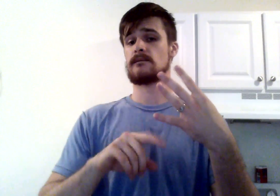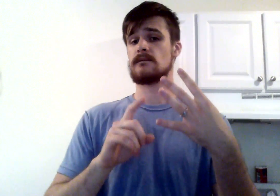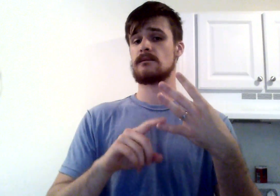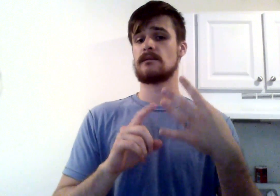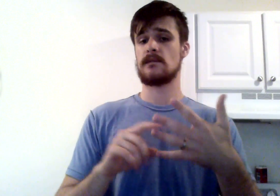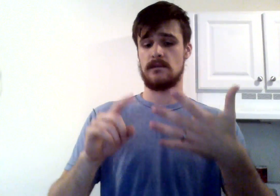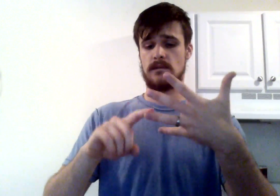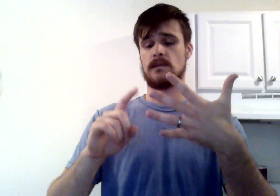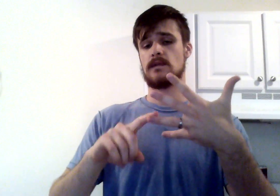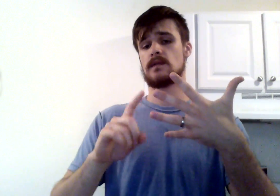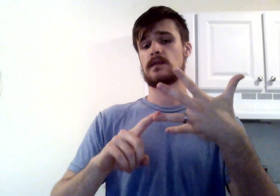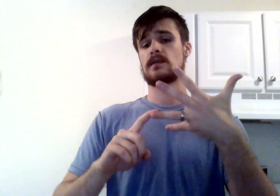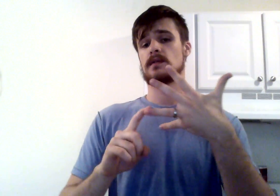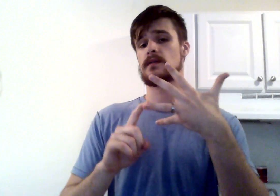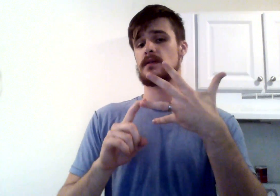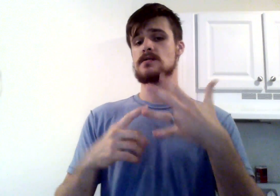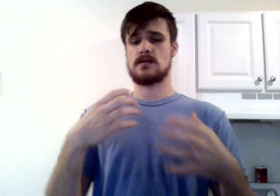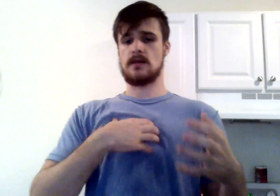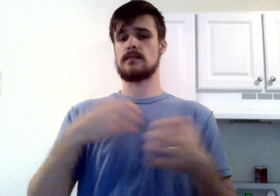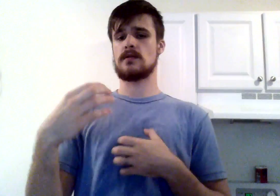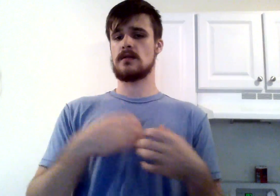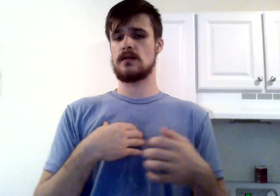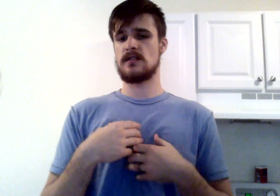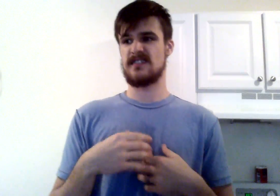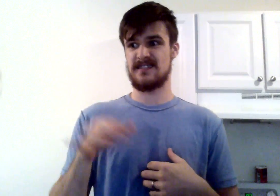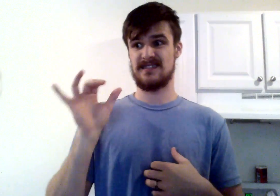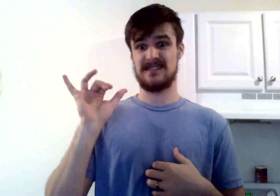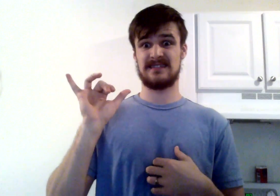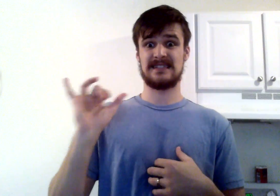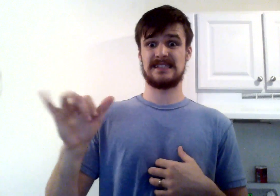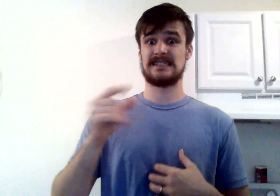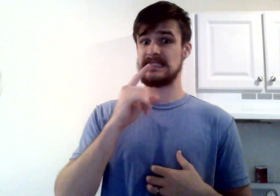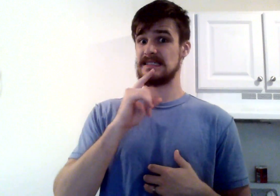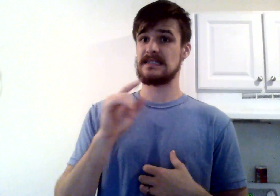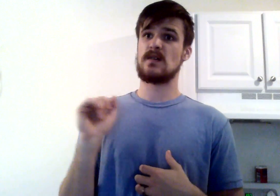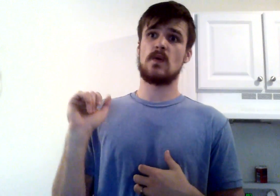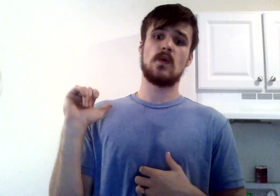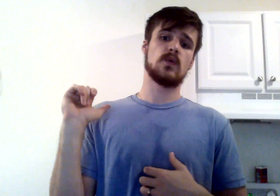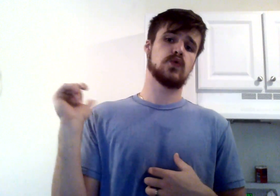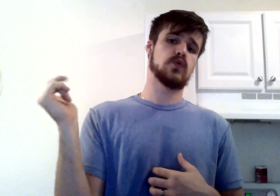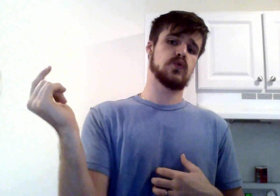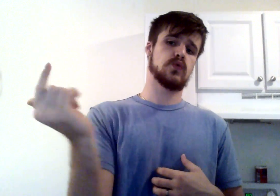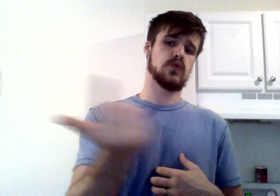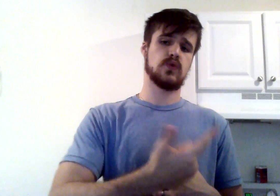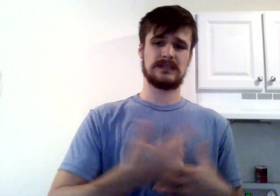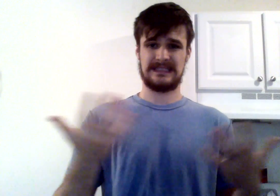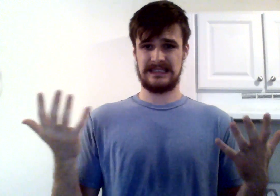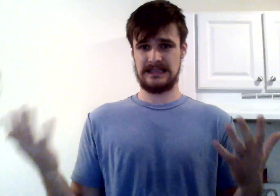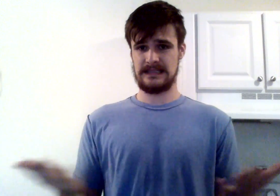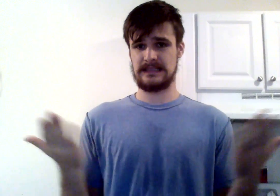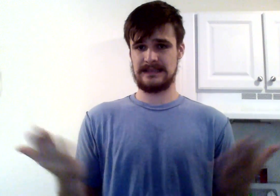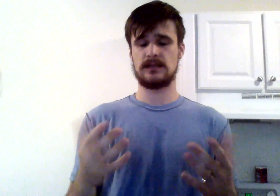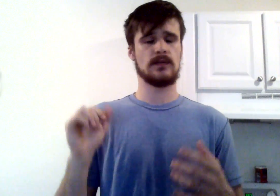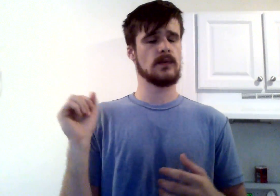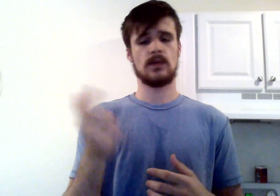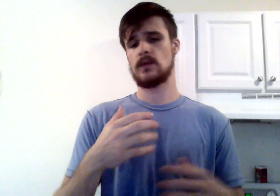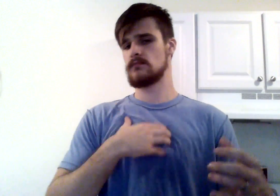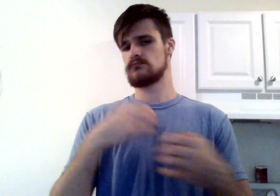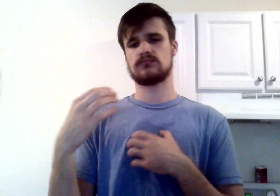national art of the UK. It's our national sport. We complain about the weather, about sport, about politics, about everything. But actually, complaining